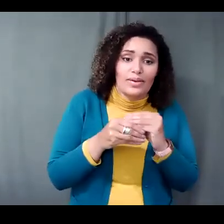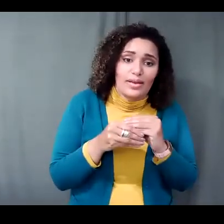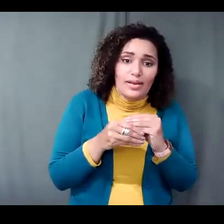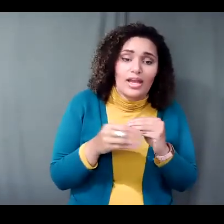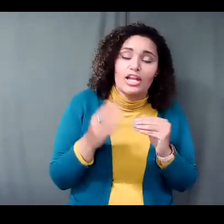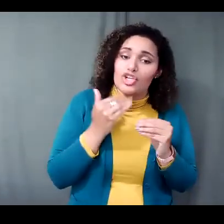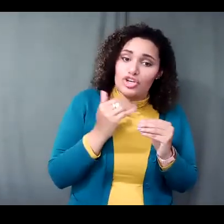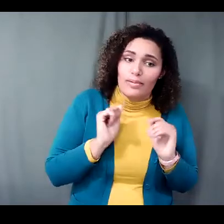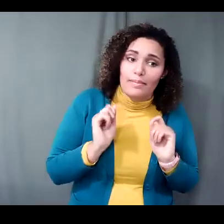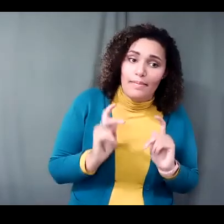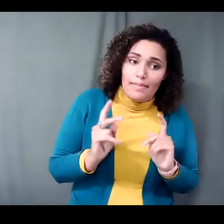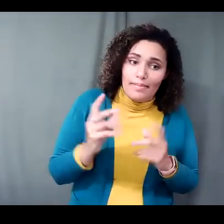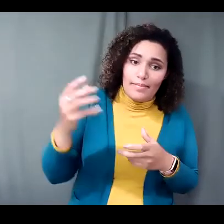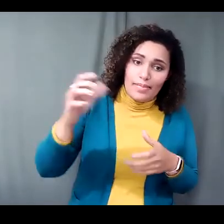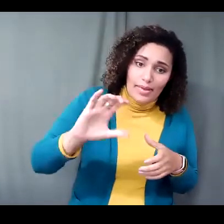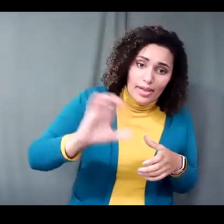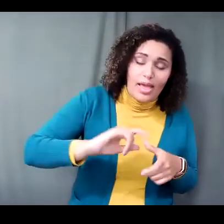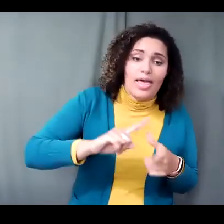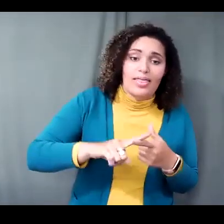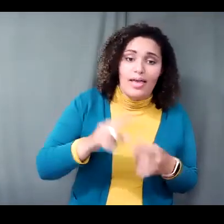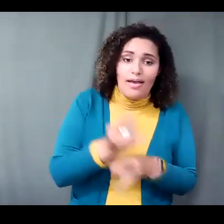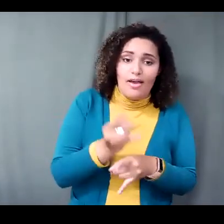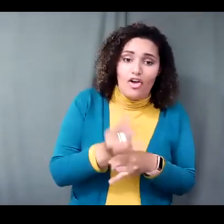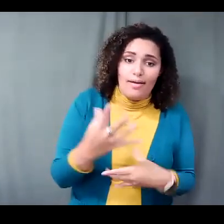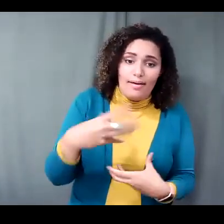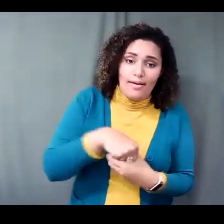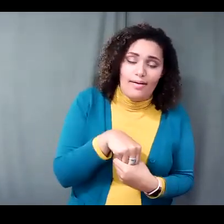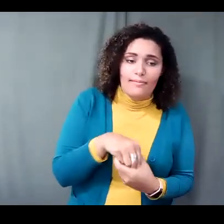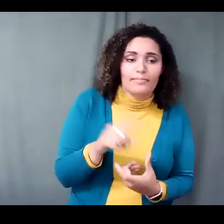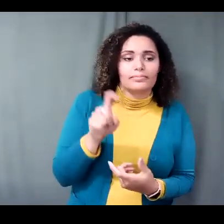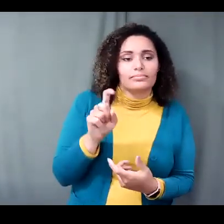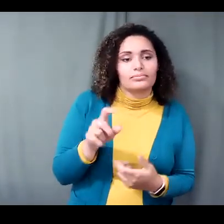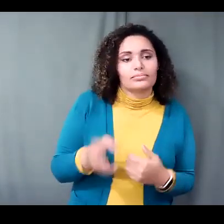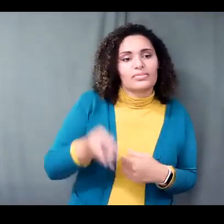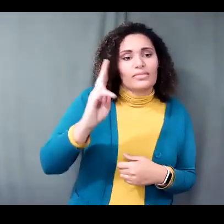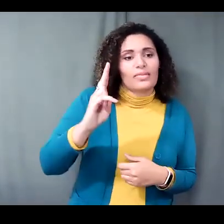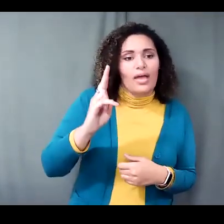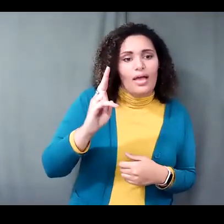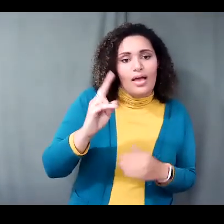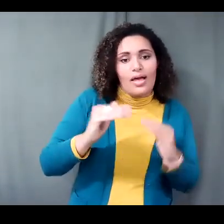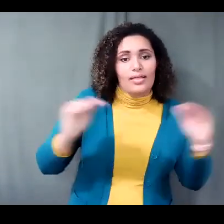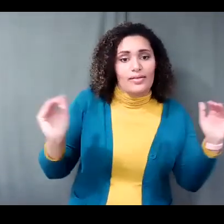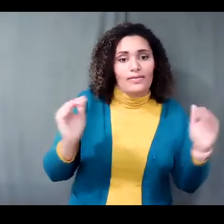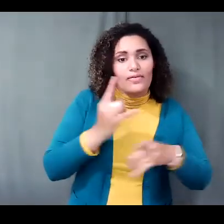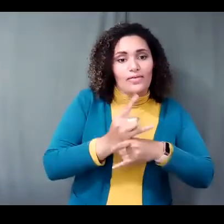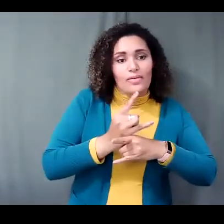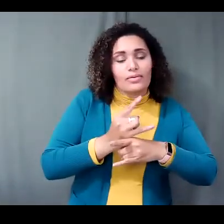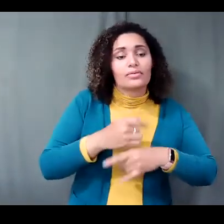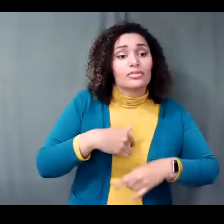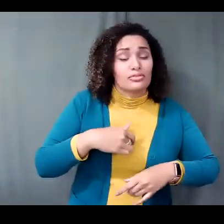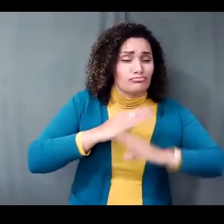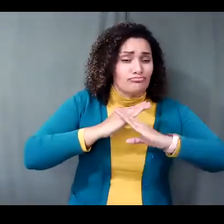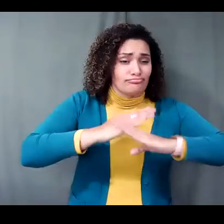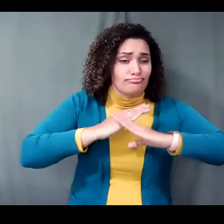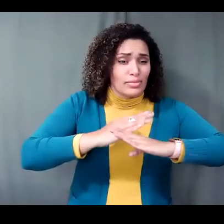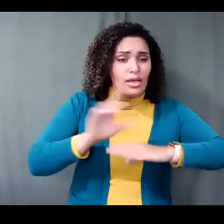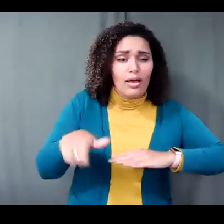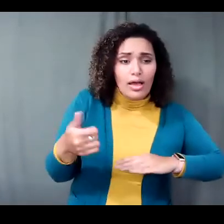back and some alcohol, more alcohol, because you need a high level of alcohol to protect it. Because the other strange